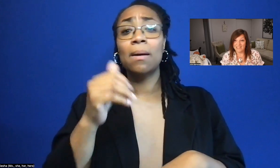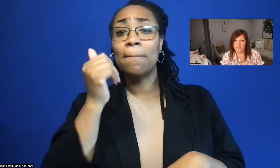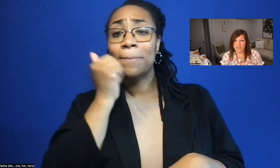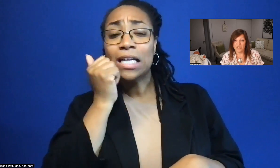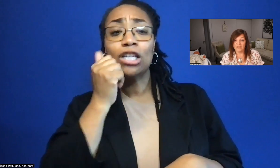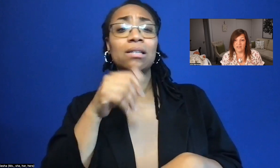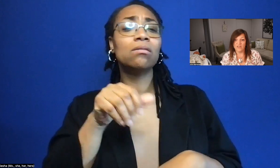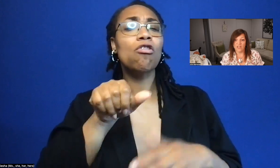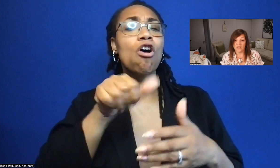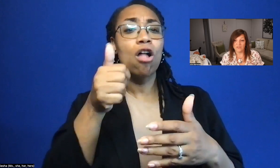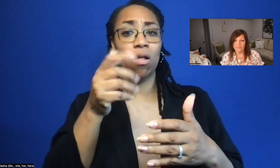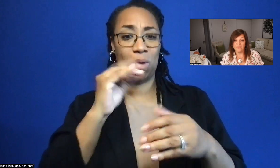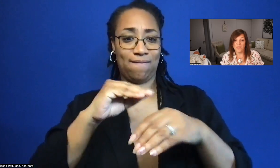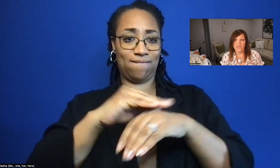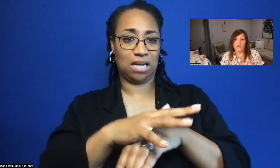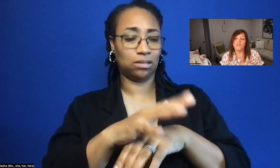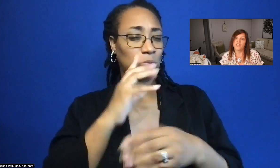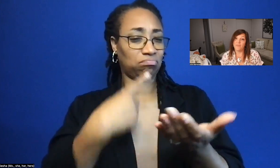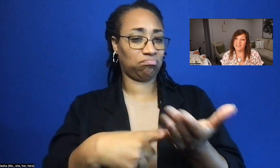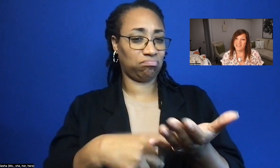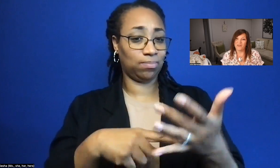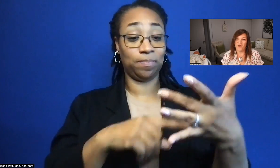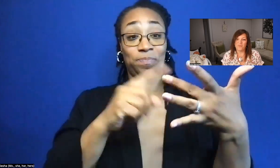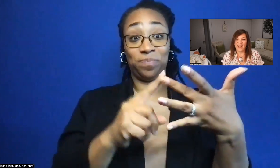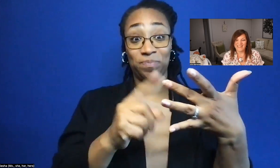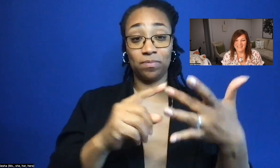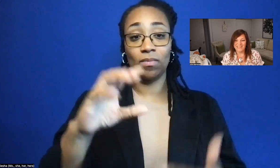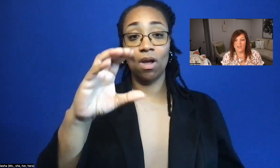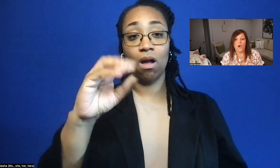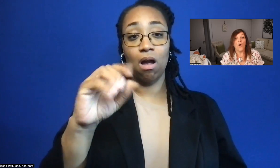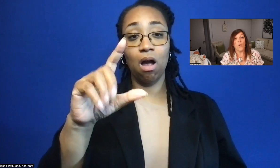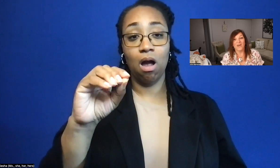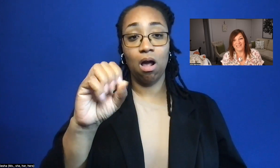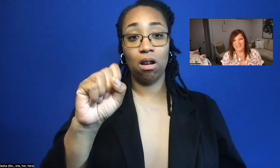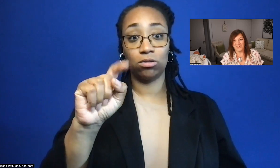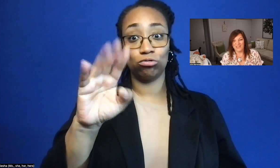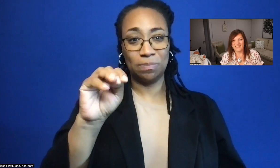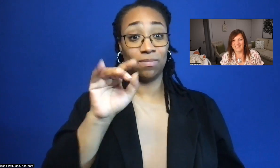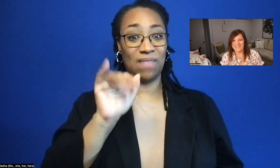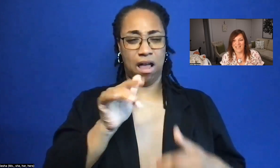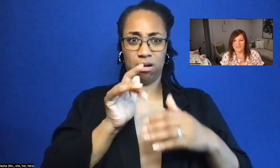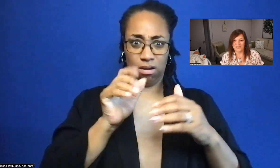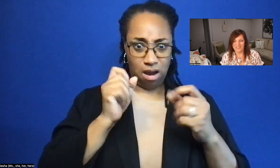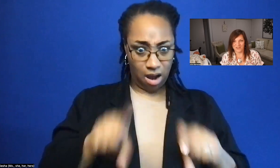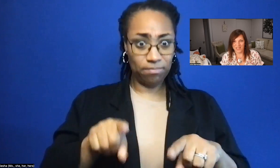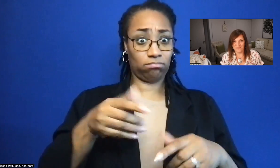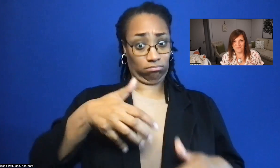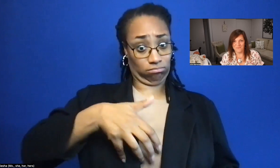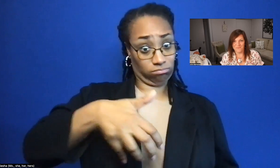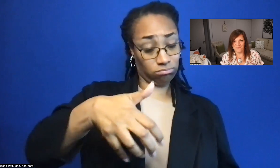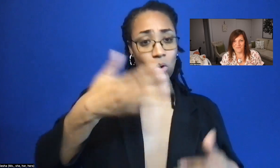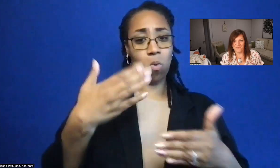hand expression of colostrum, which can be done while pregnant or in the early days after delivery.